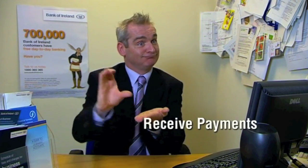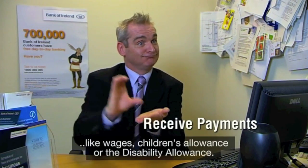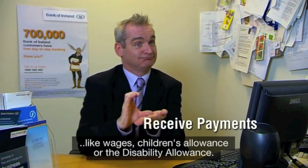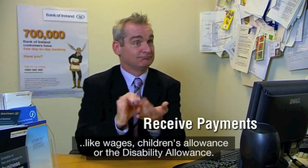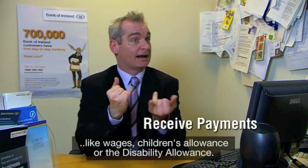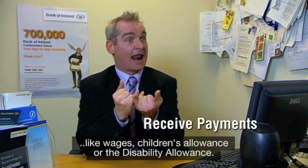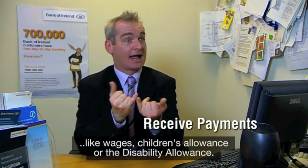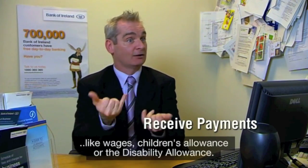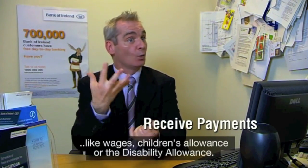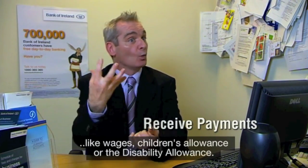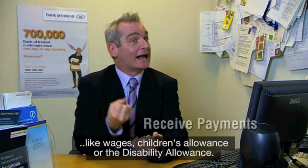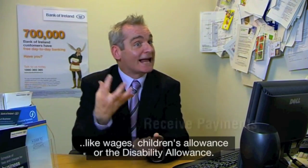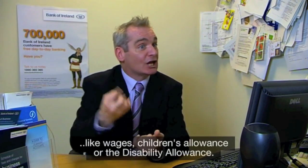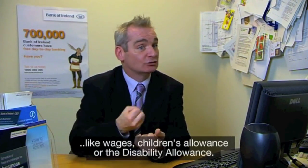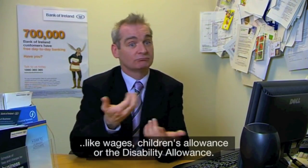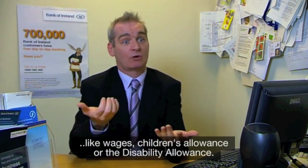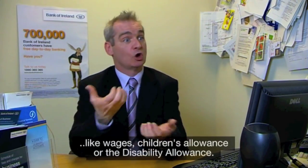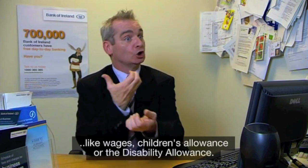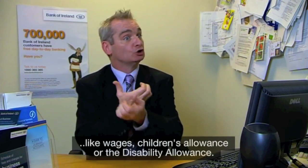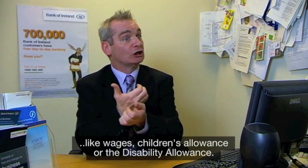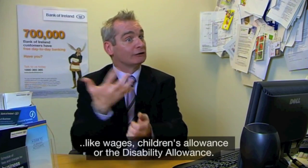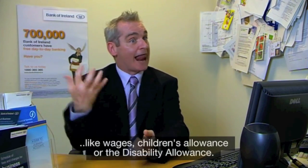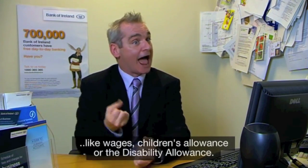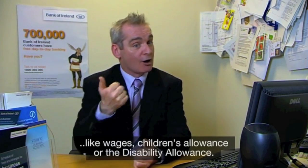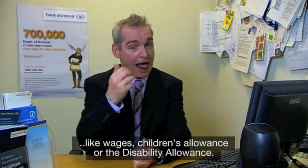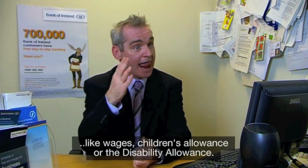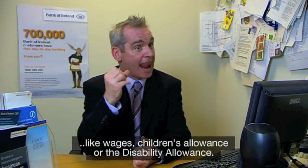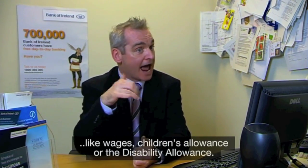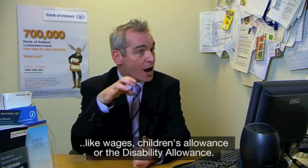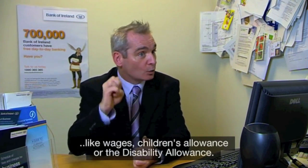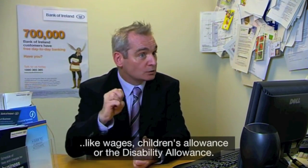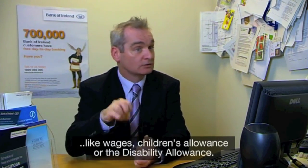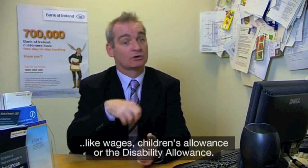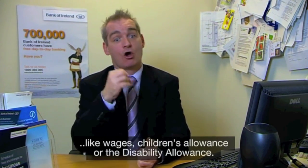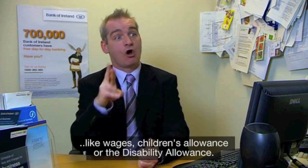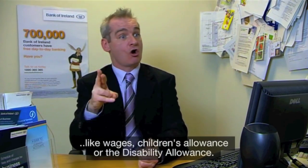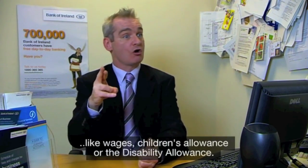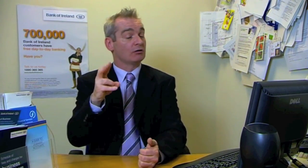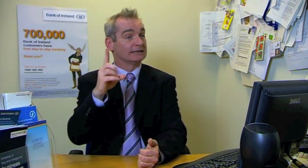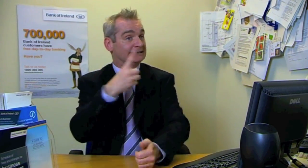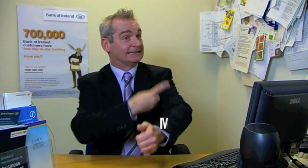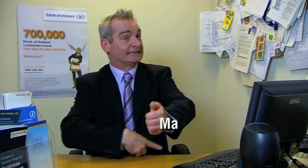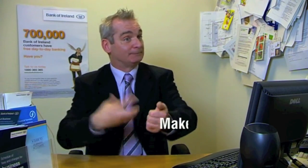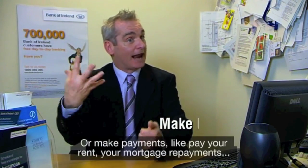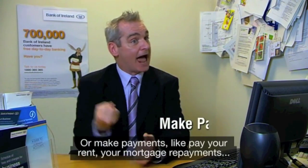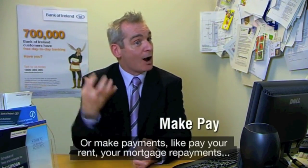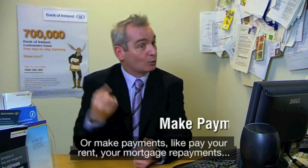like wages, children's allowance, or the disability allowance. Or make